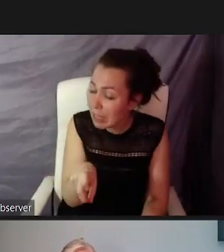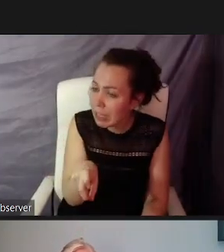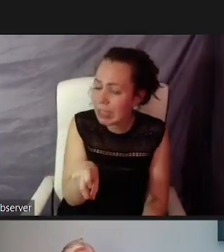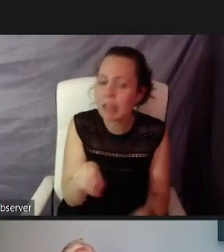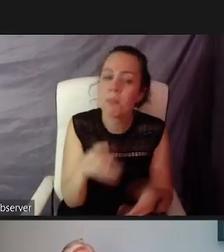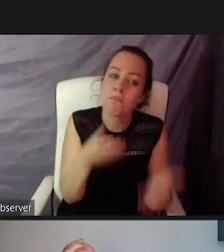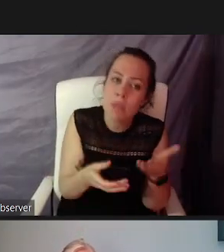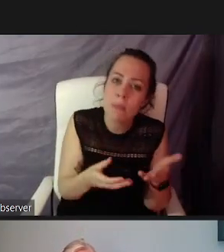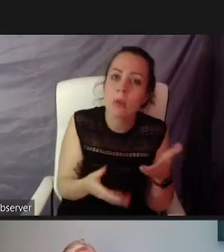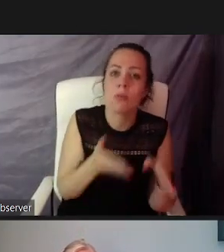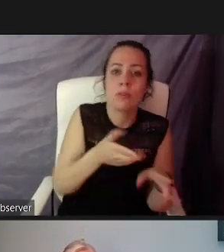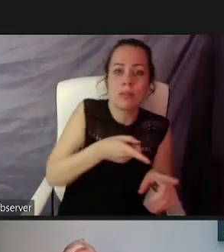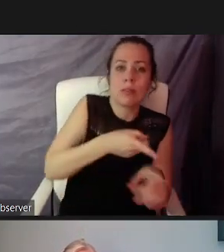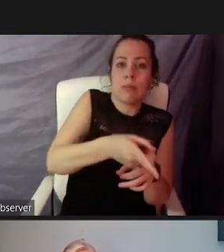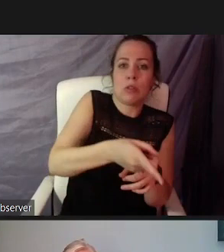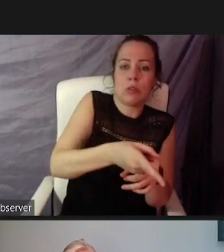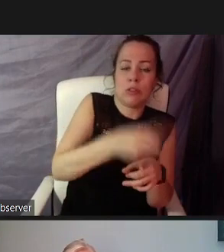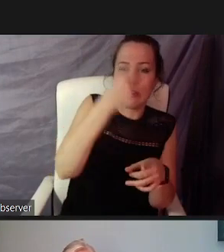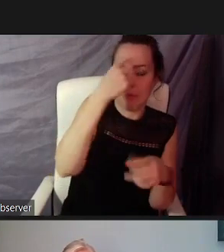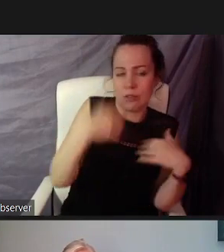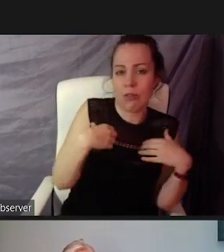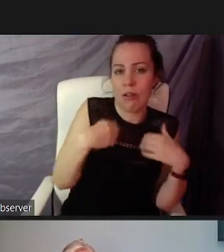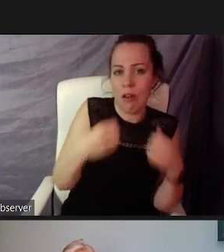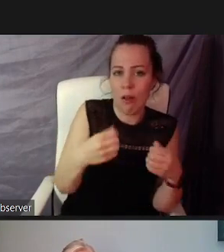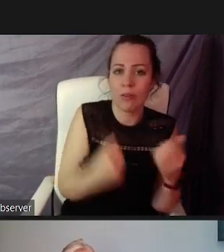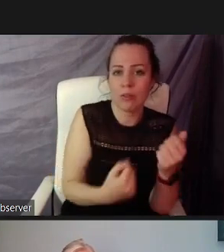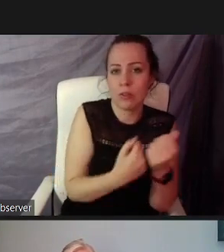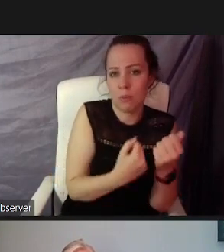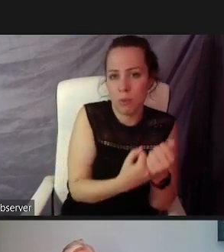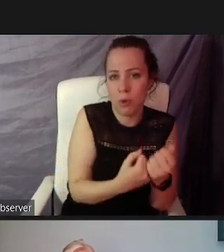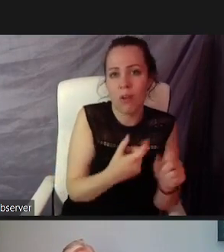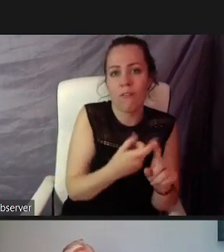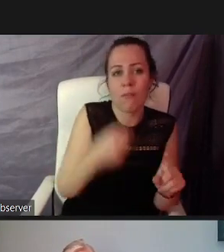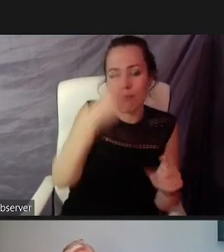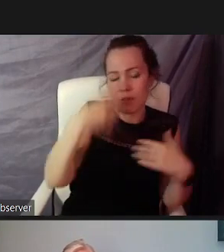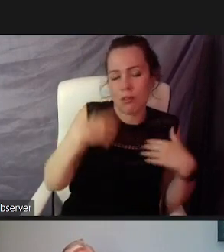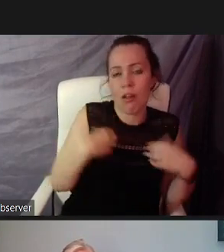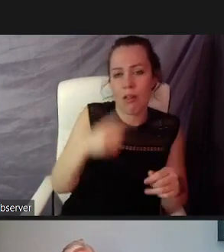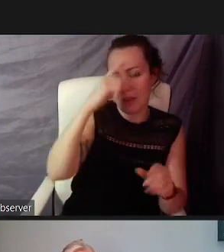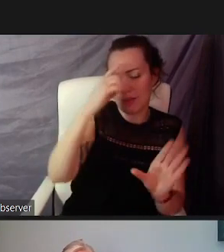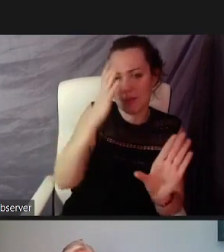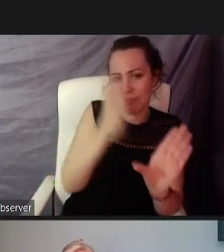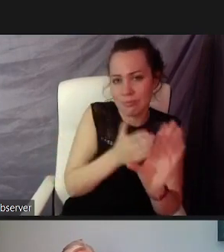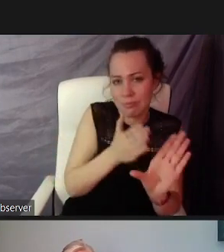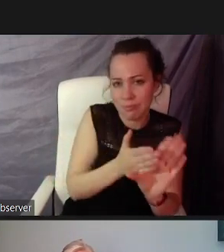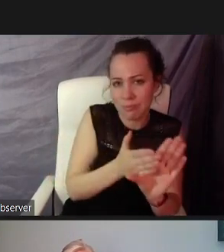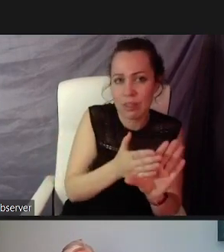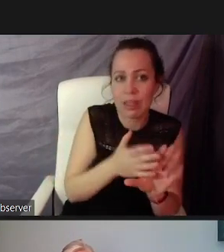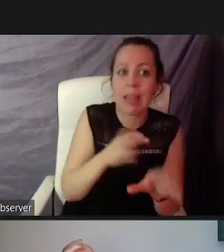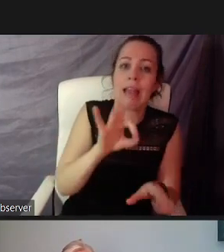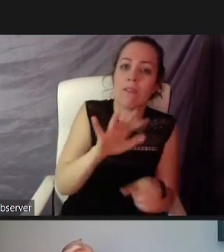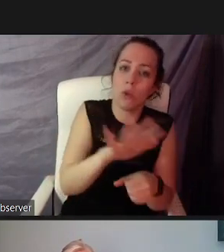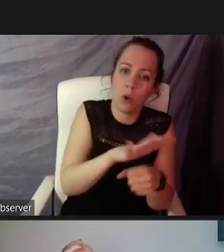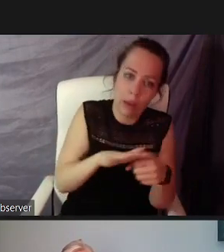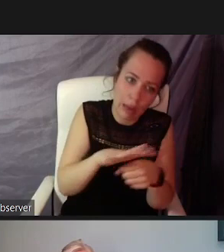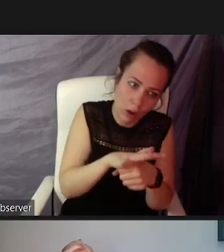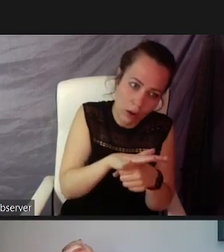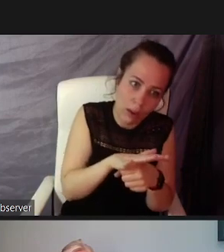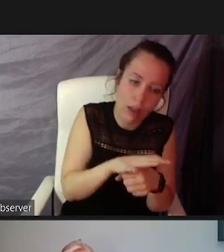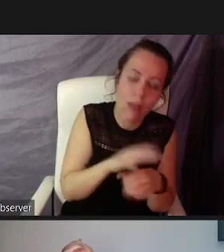specialist support from mental health and psychosocial services if they're available in your area, if your friend's well-being really